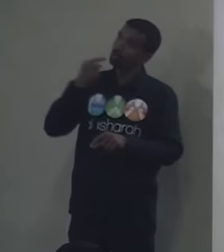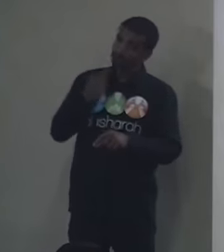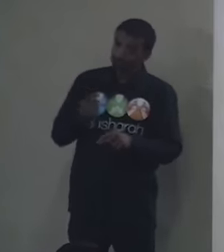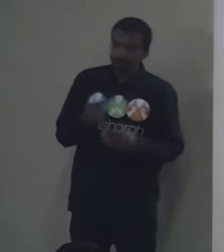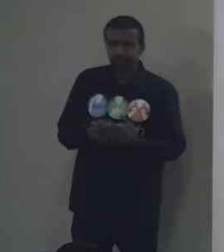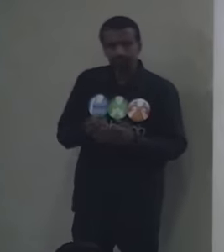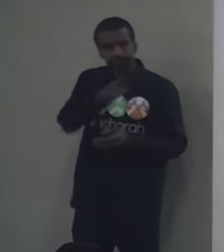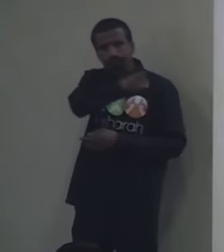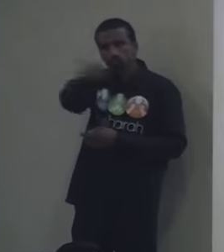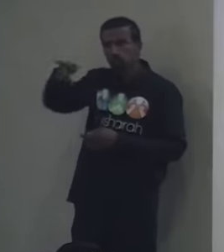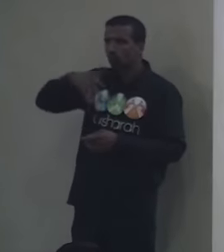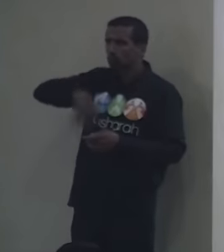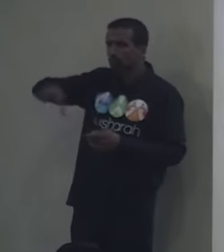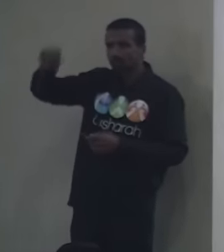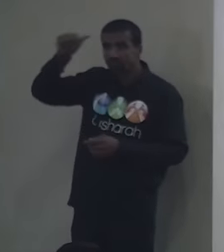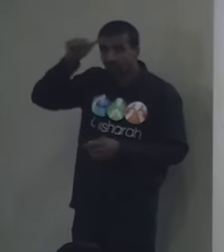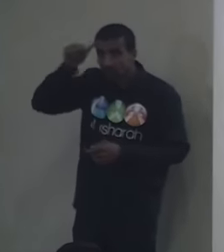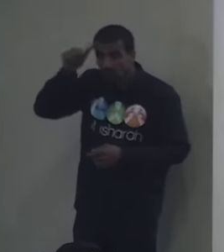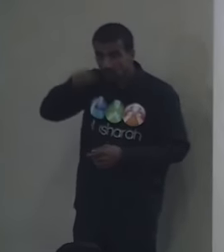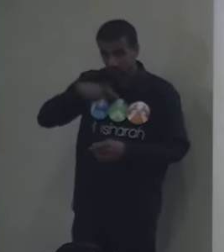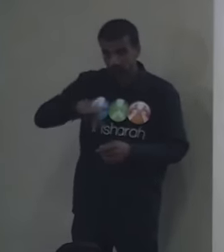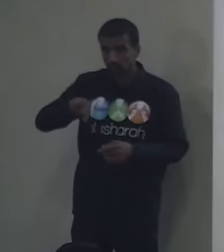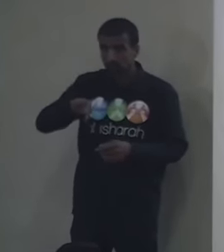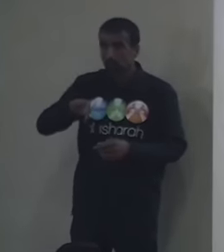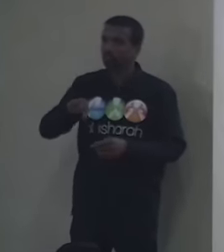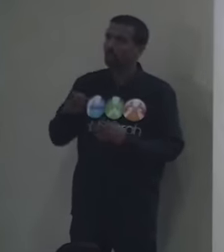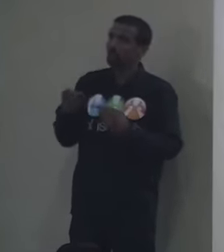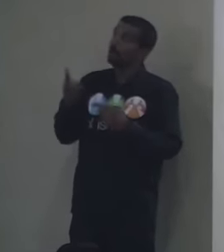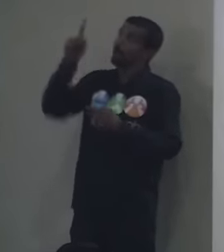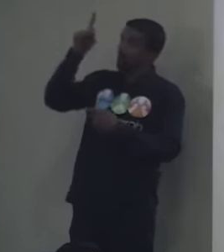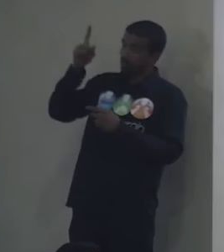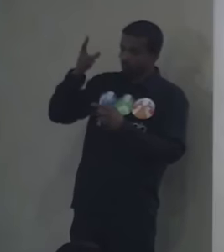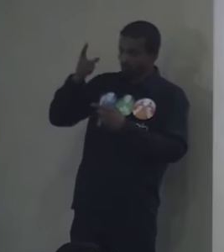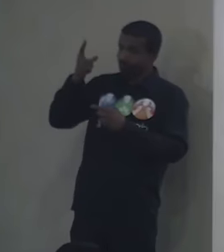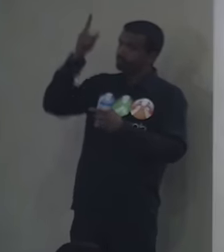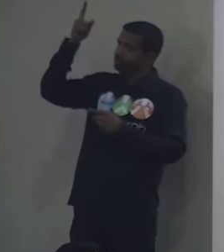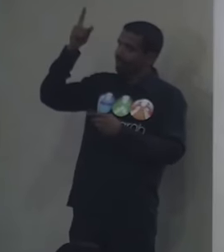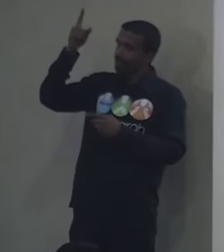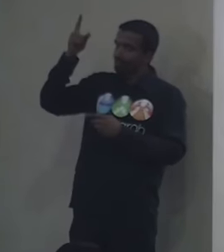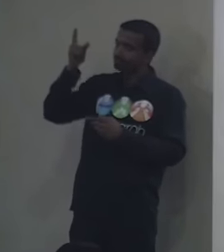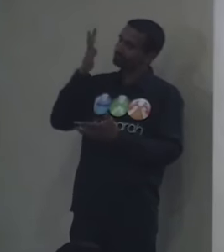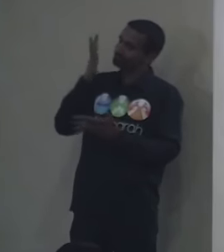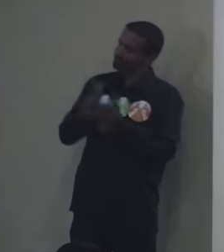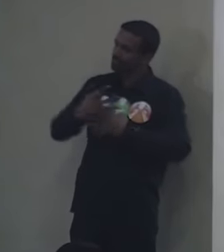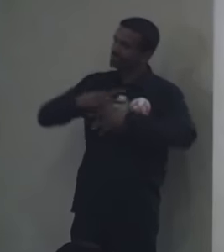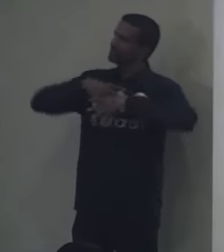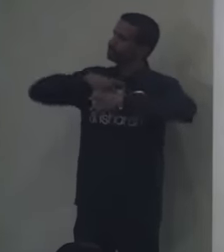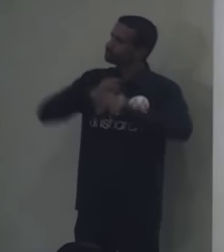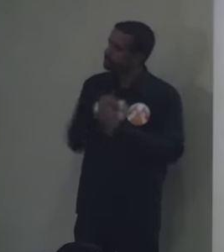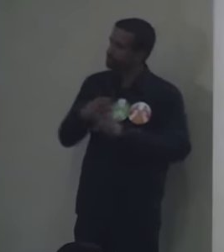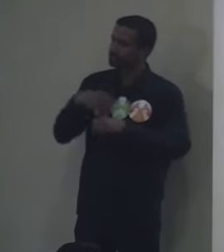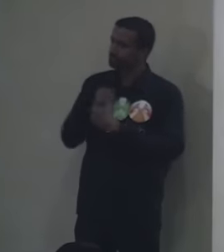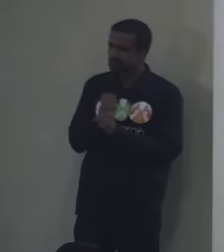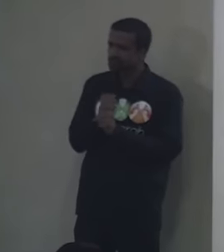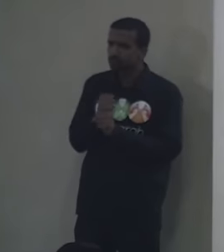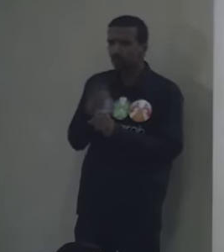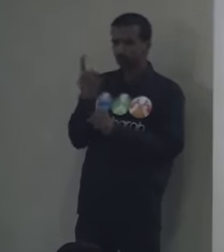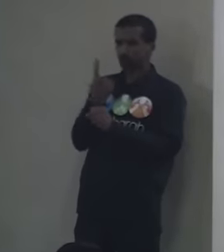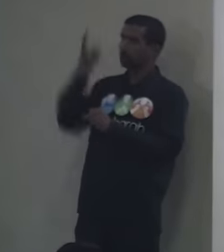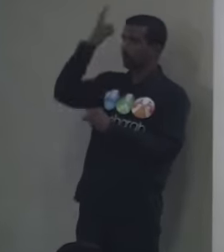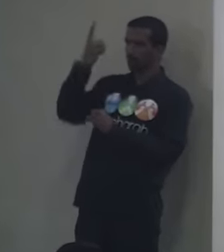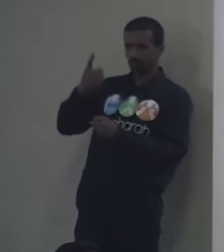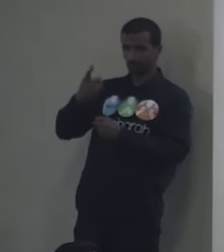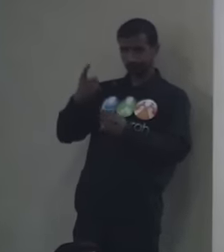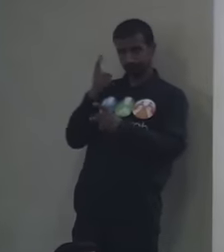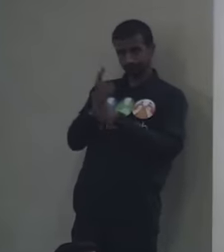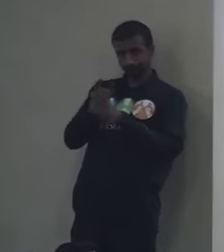find out. This is Allah expressing how frustrated He is with the people He's talking to. Now in the Arabic language, when you say